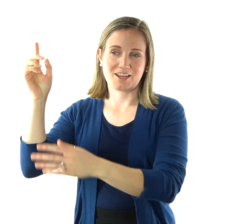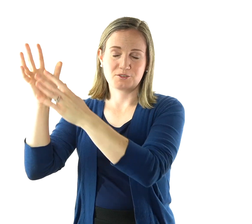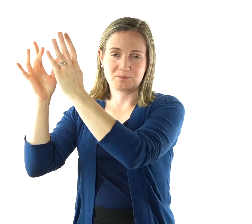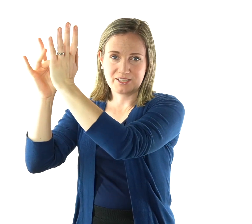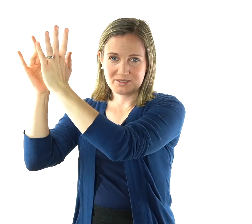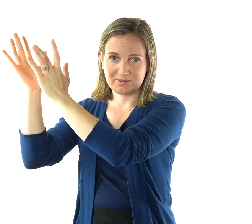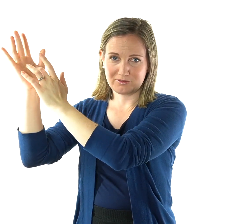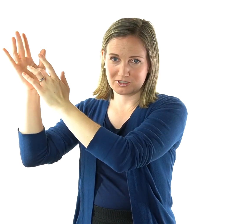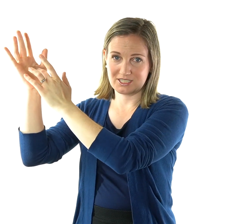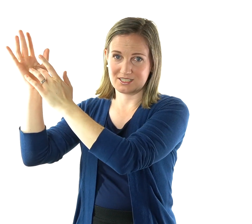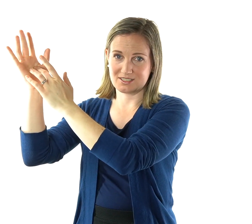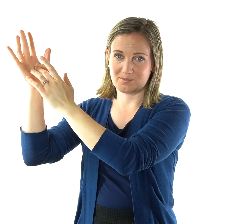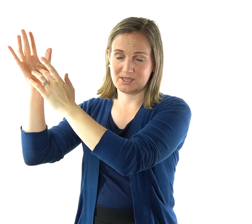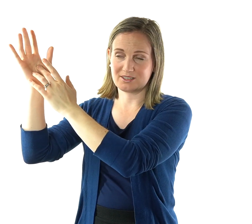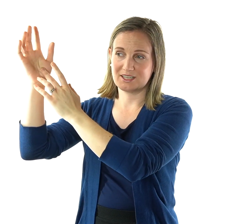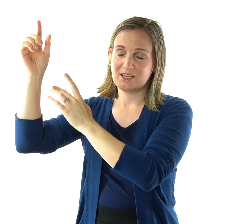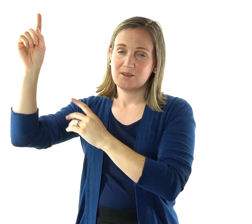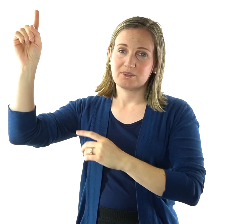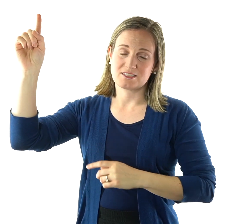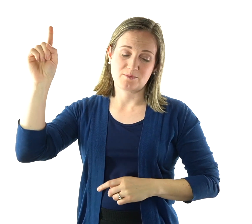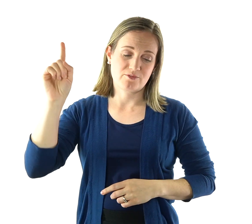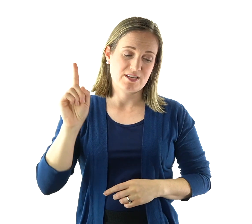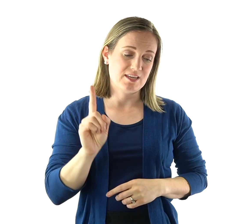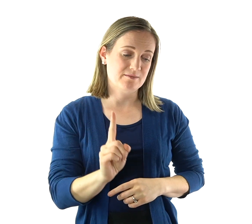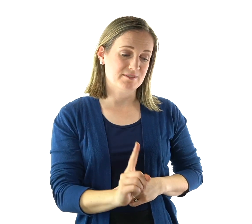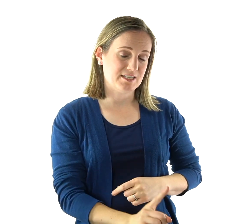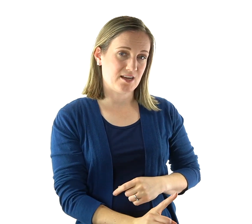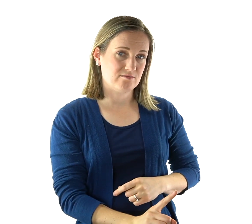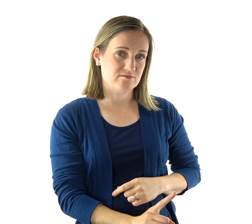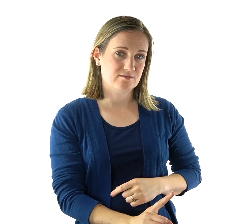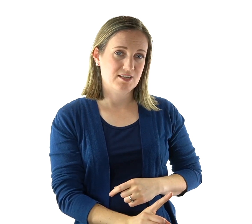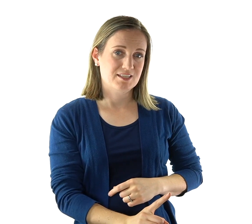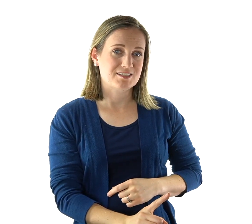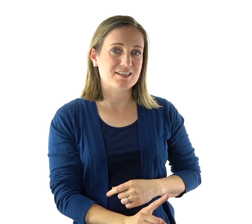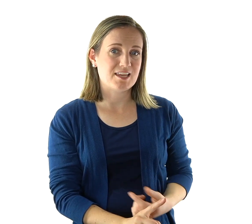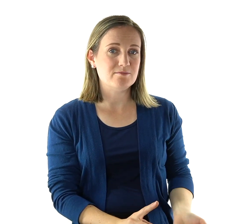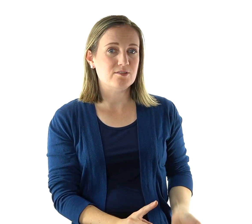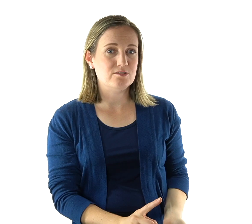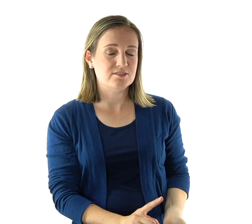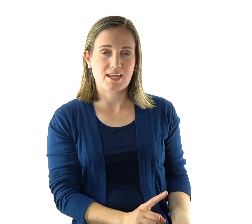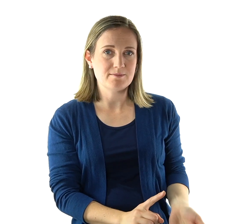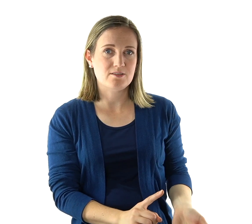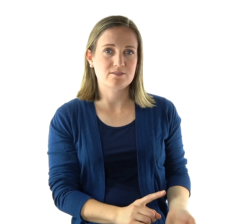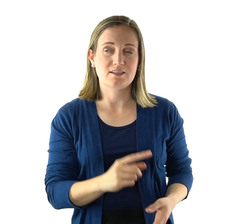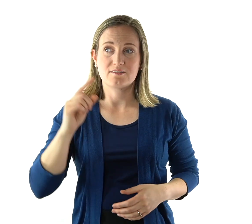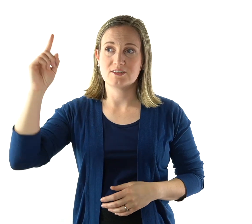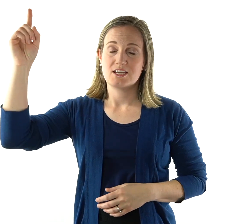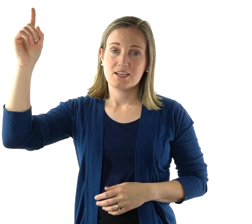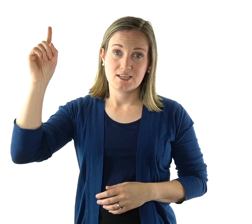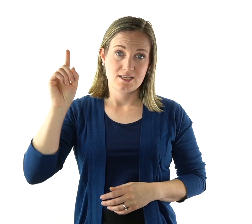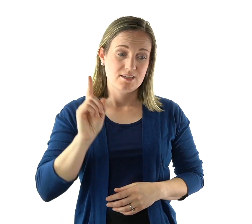do a placement for Jesus up here because I bring him down. Because he came to those he loved.